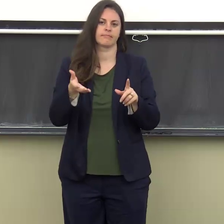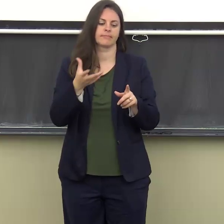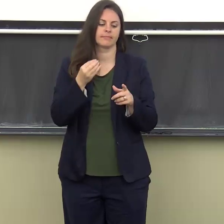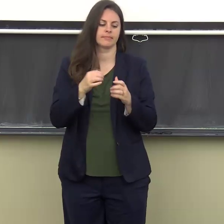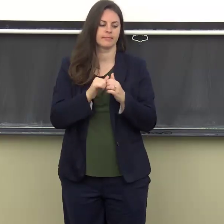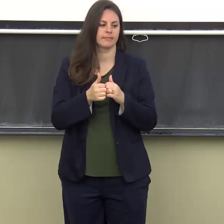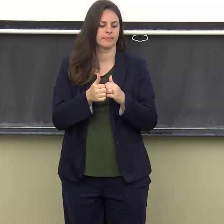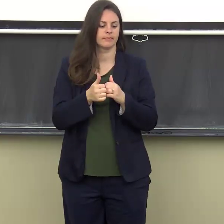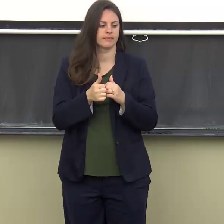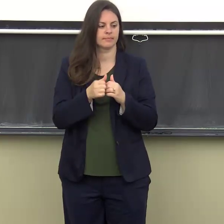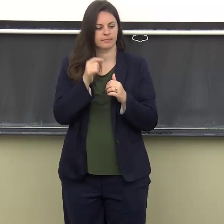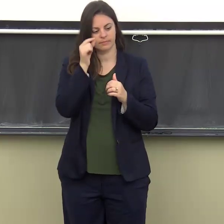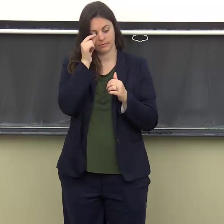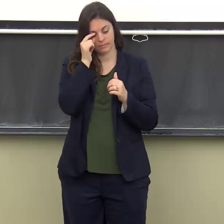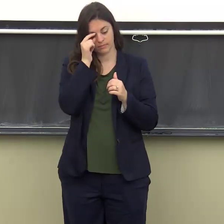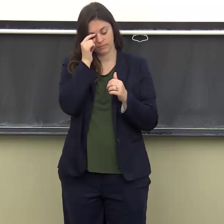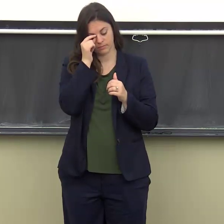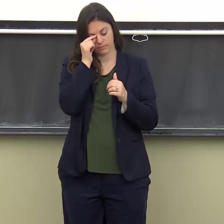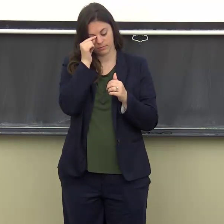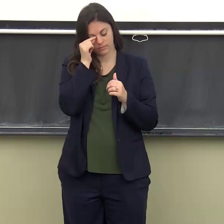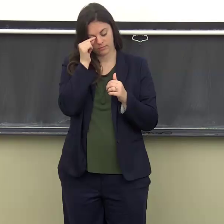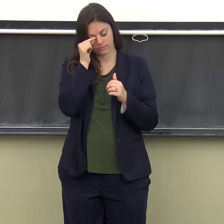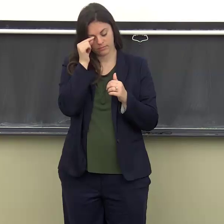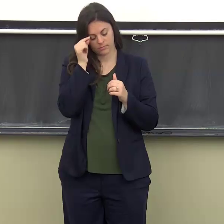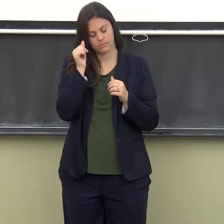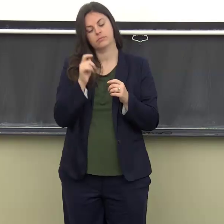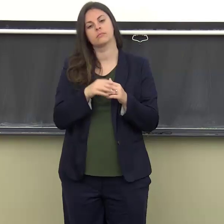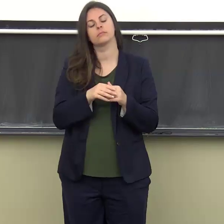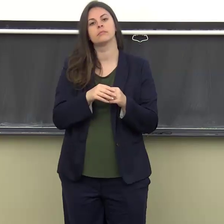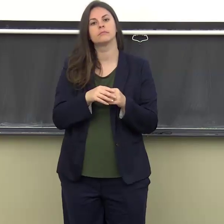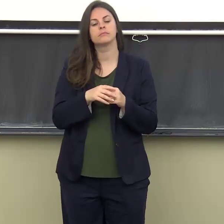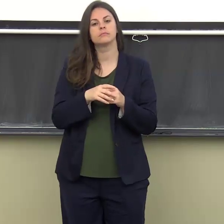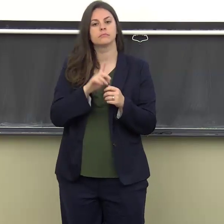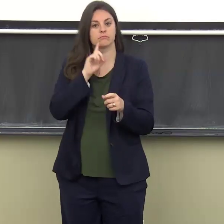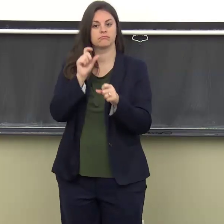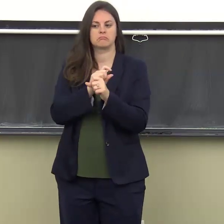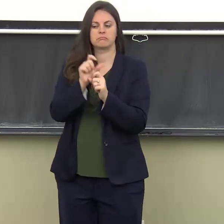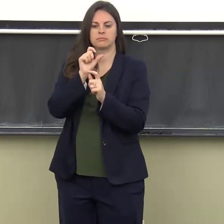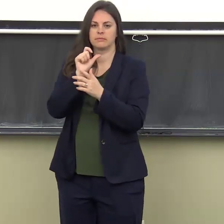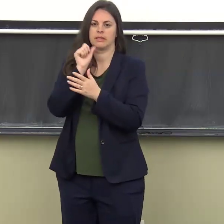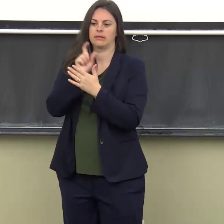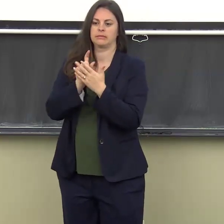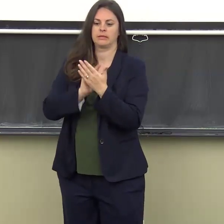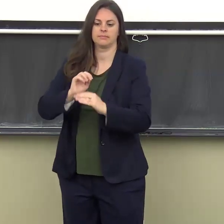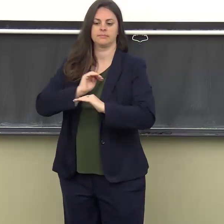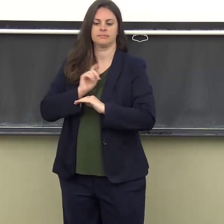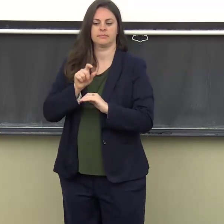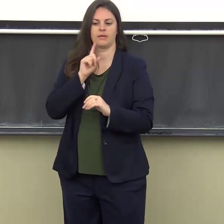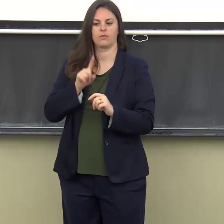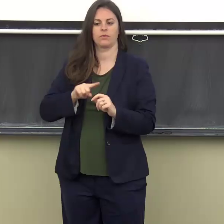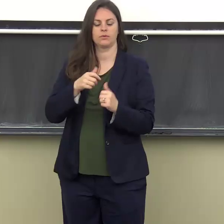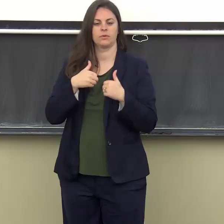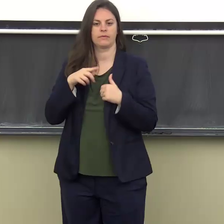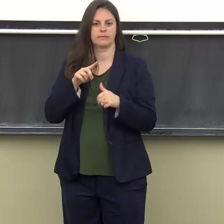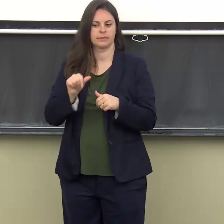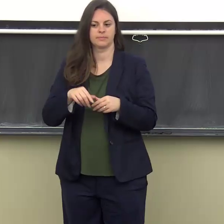it is in many ways designed to not meet the needs of people with disabilities.